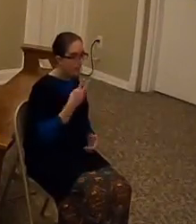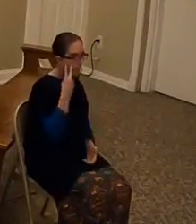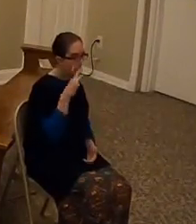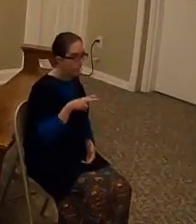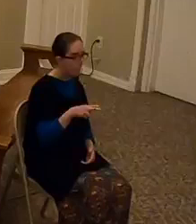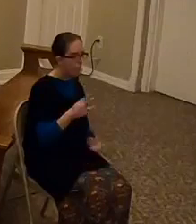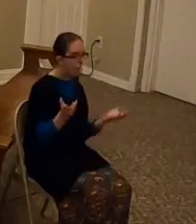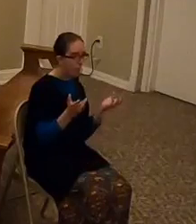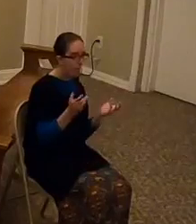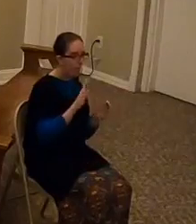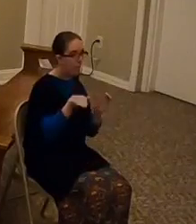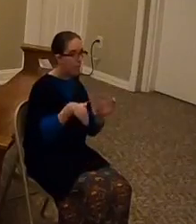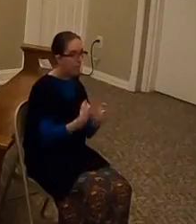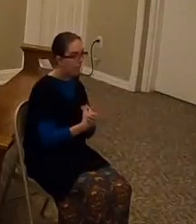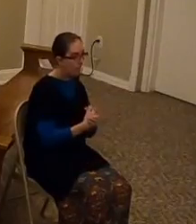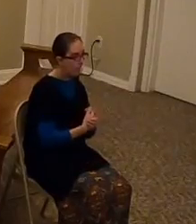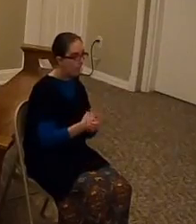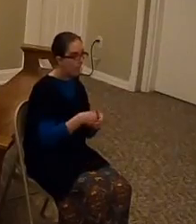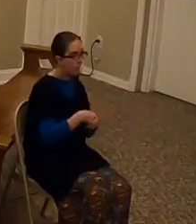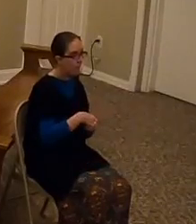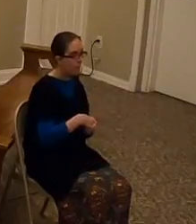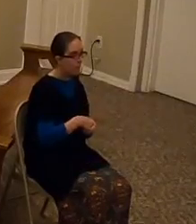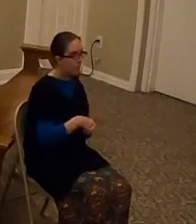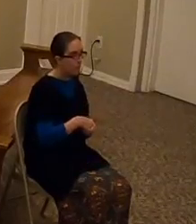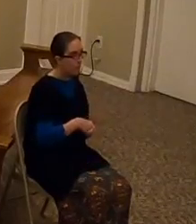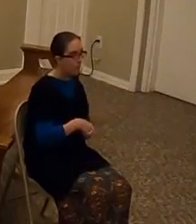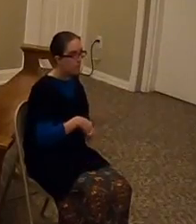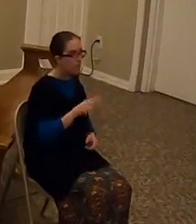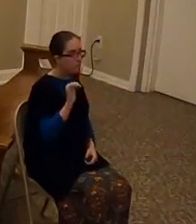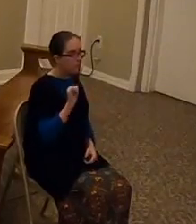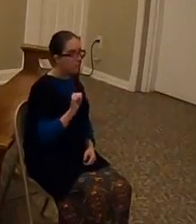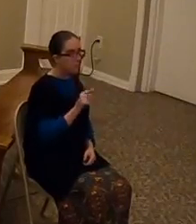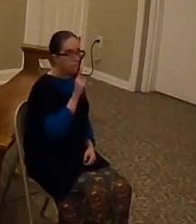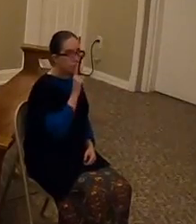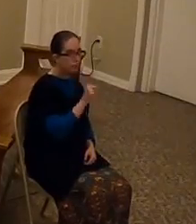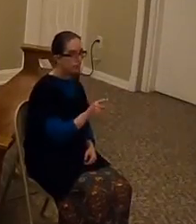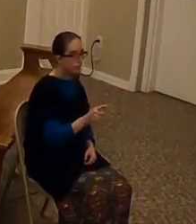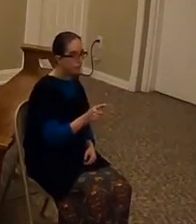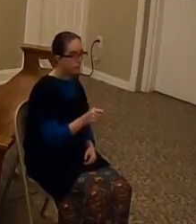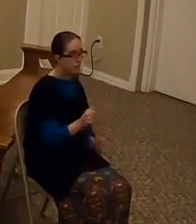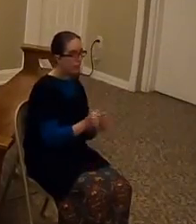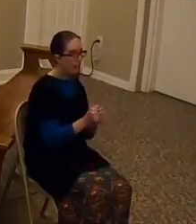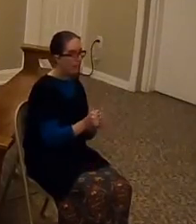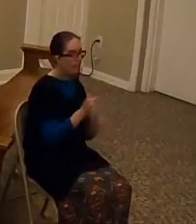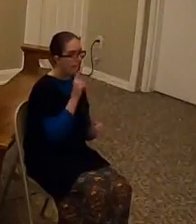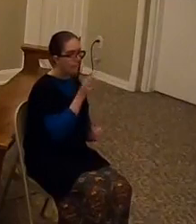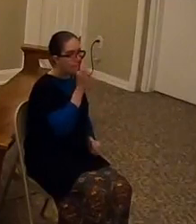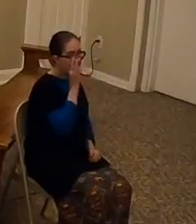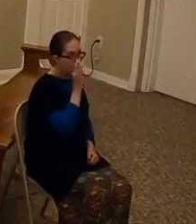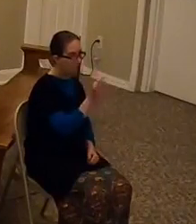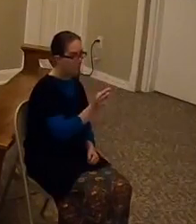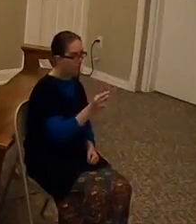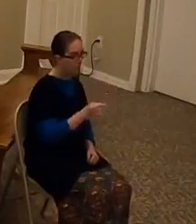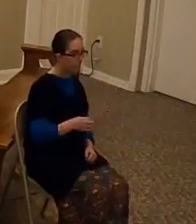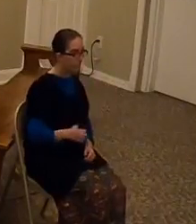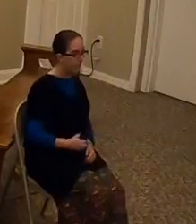this. What is complete or entirely in accord with truth and fact.